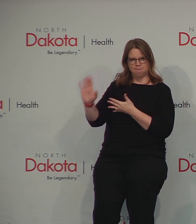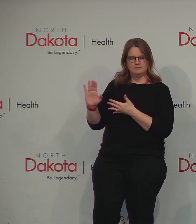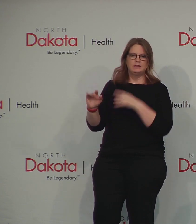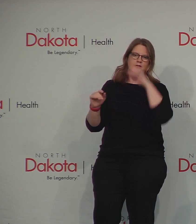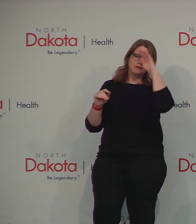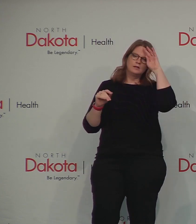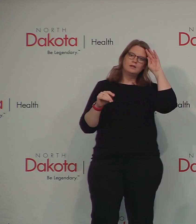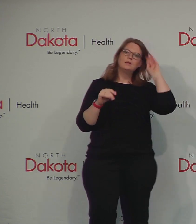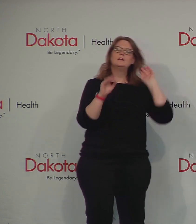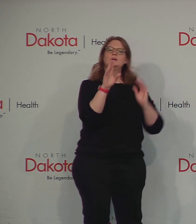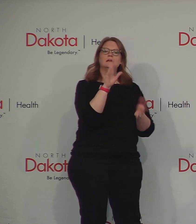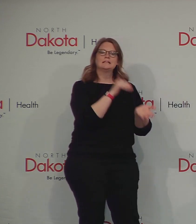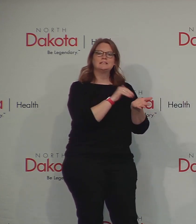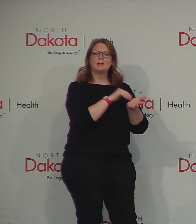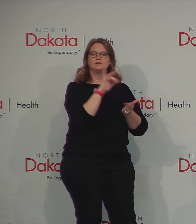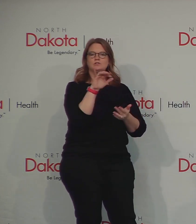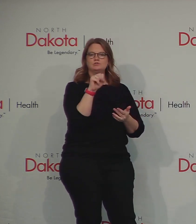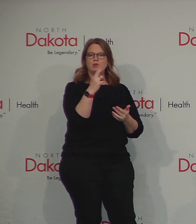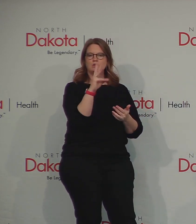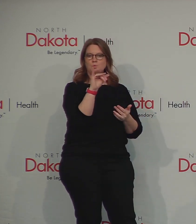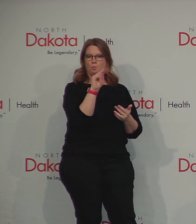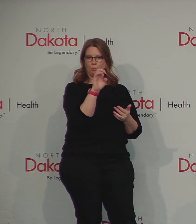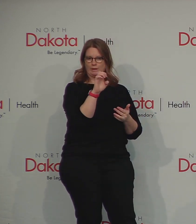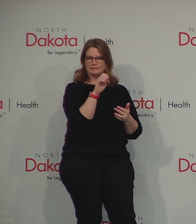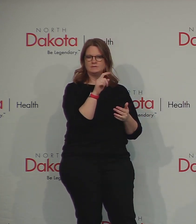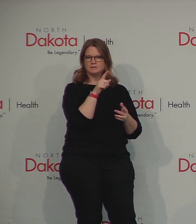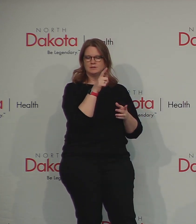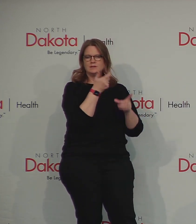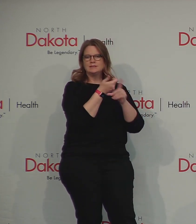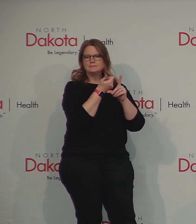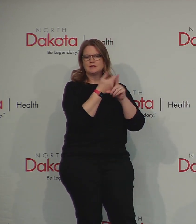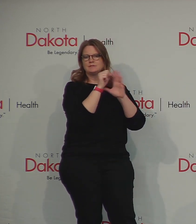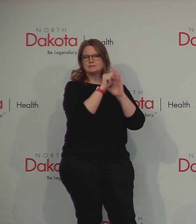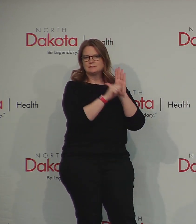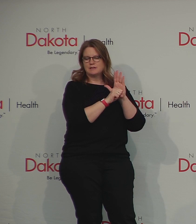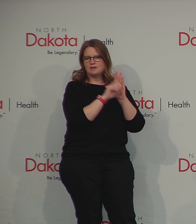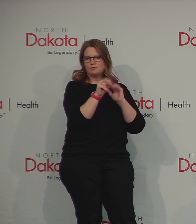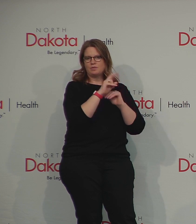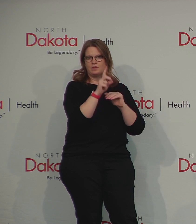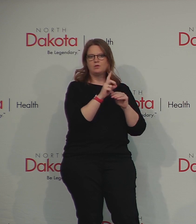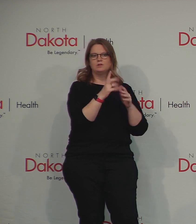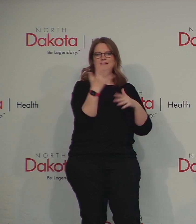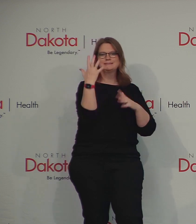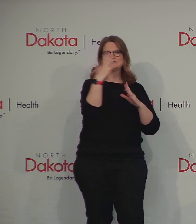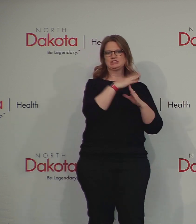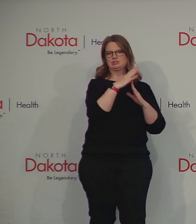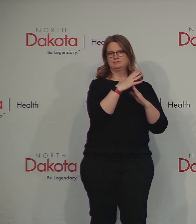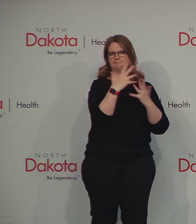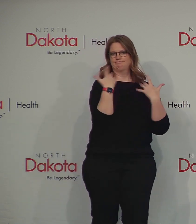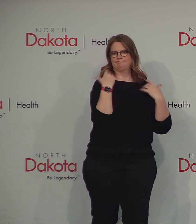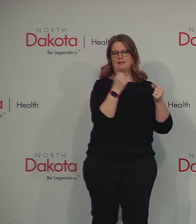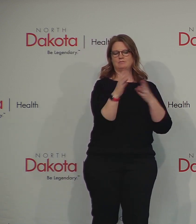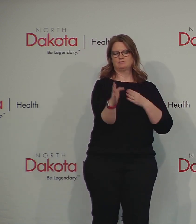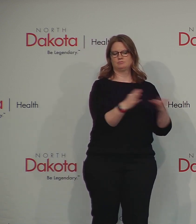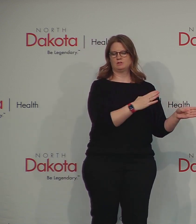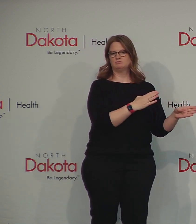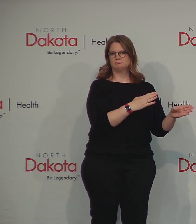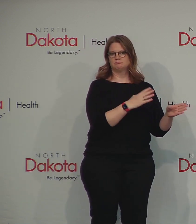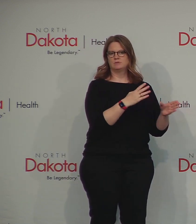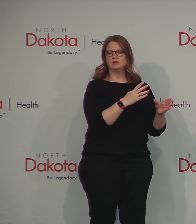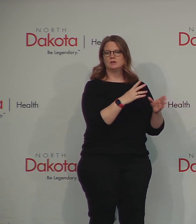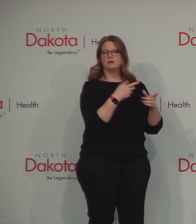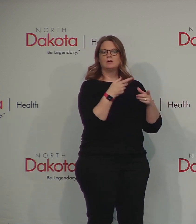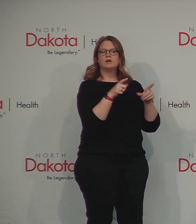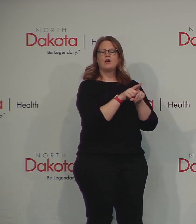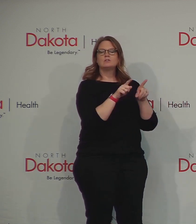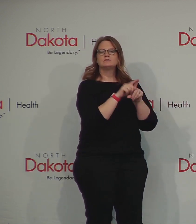Remotely, we're going to have Dr. Josh Wynne, who's our State of North Dakota Chief Health Strategist, as a role during COVID. He's also the